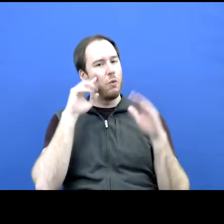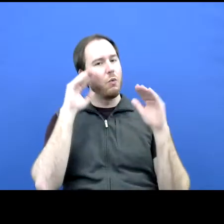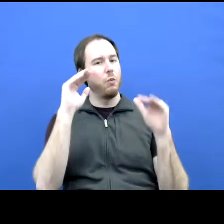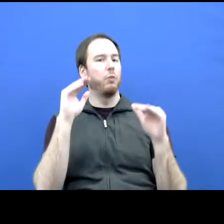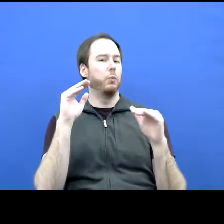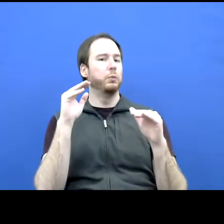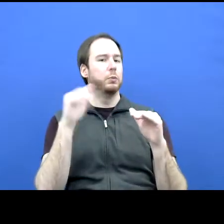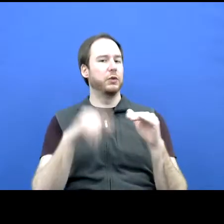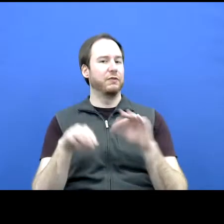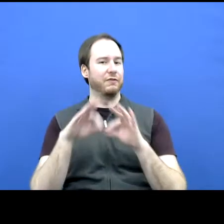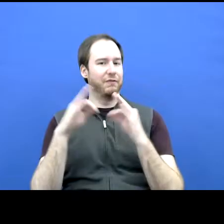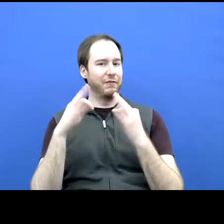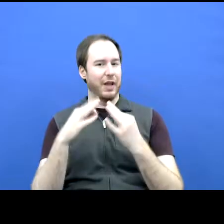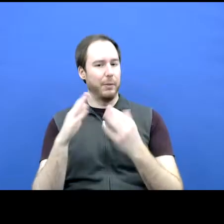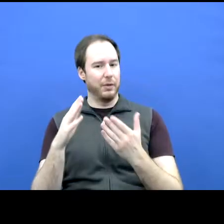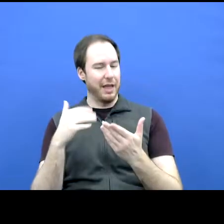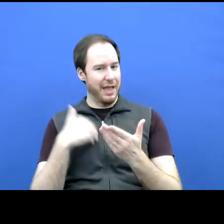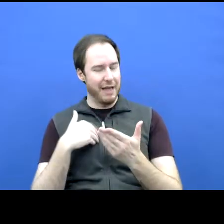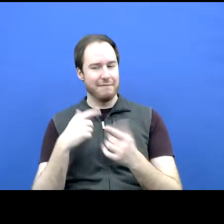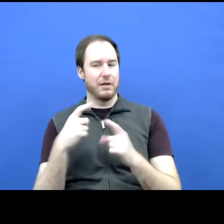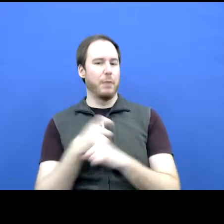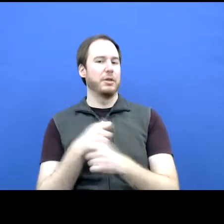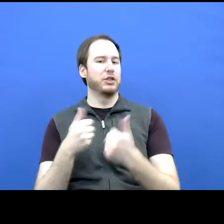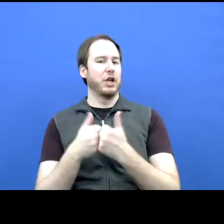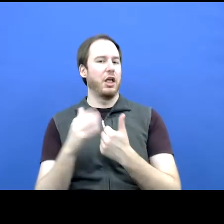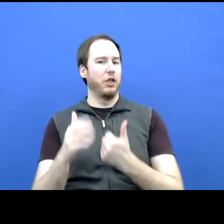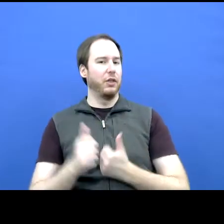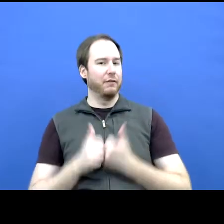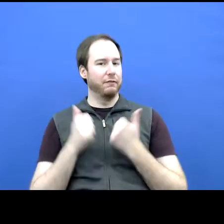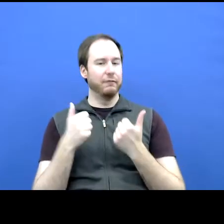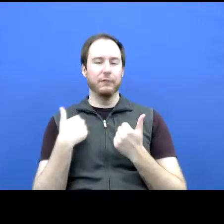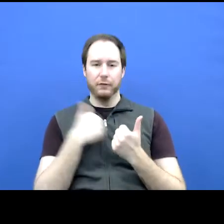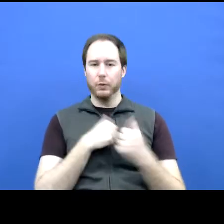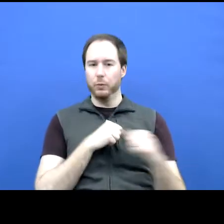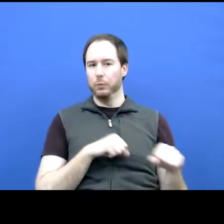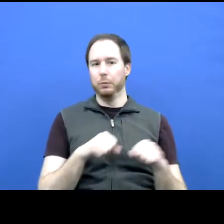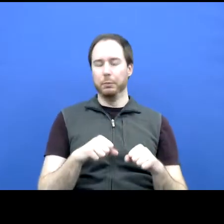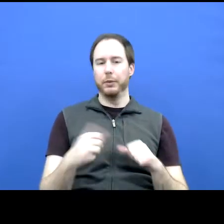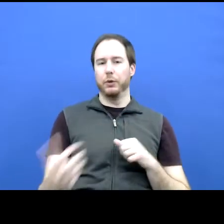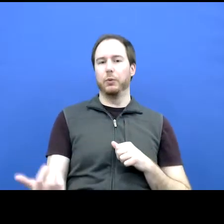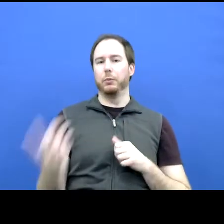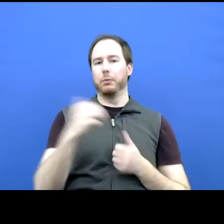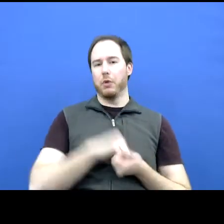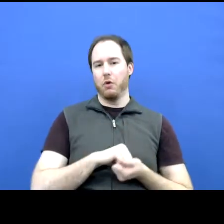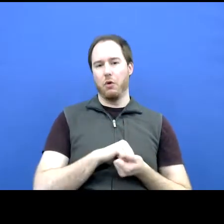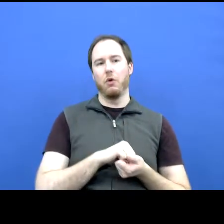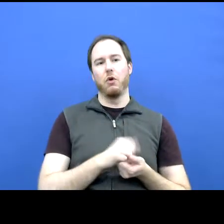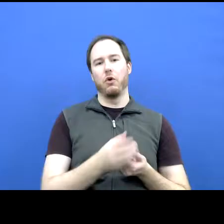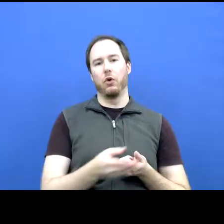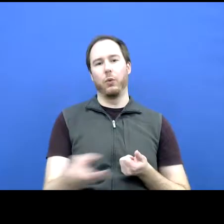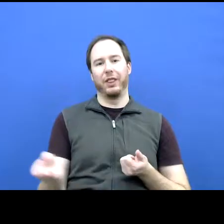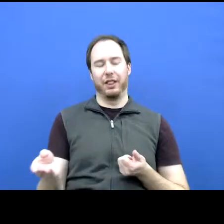navigating complex challenges. Our ability to partner